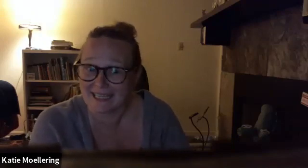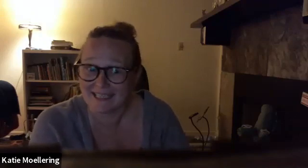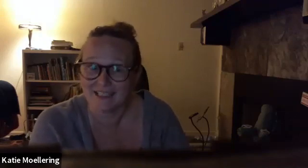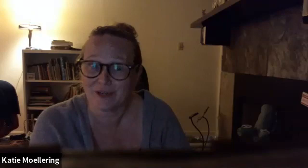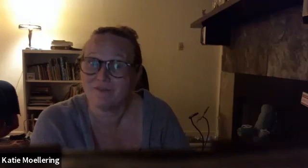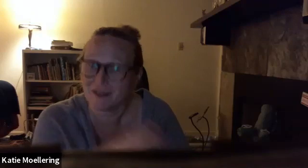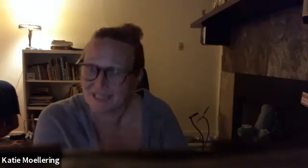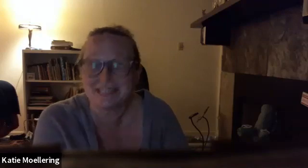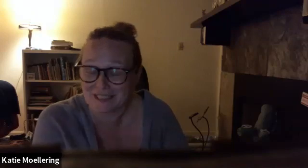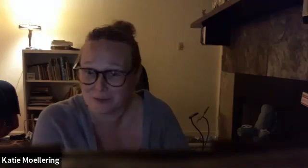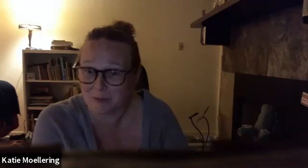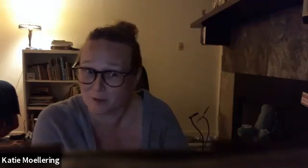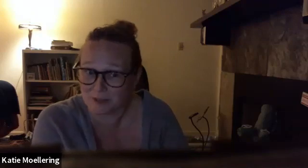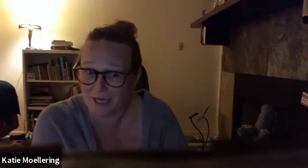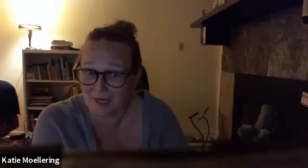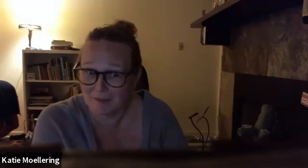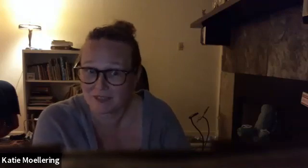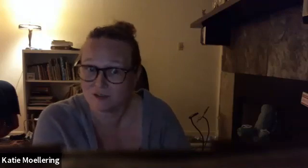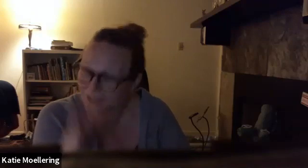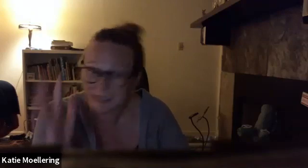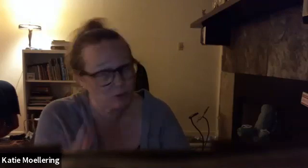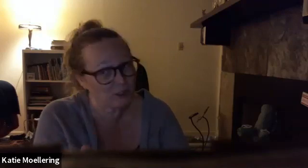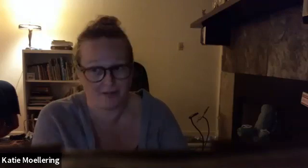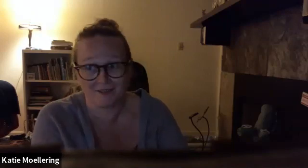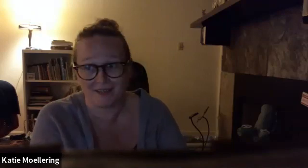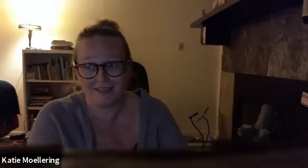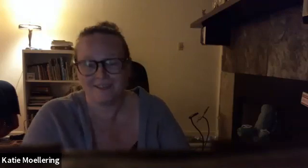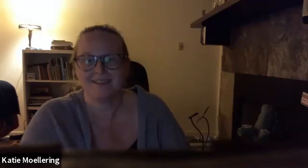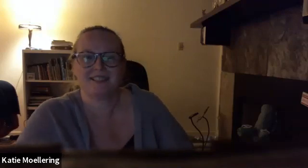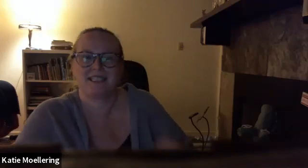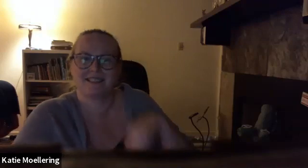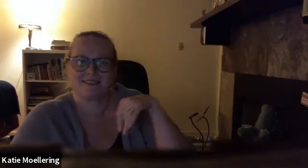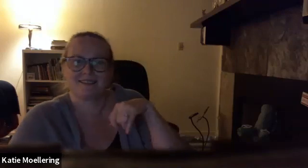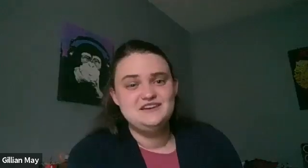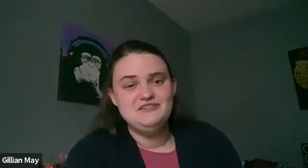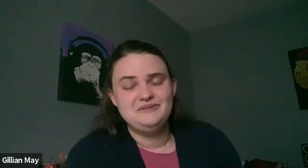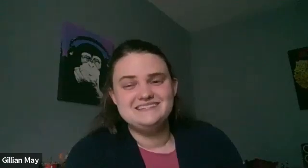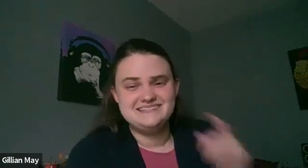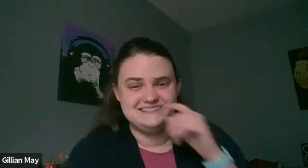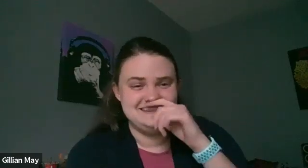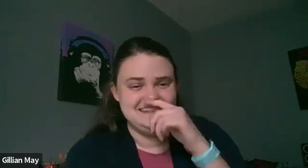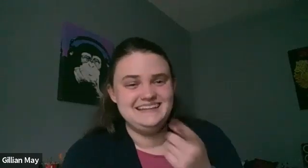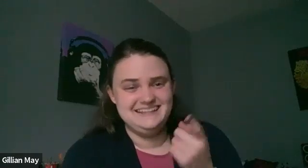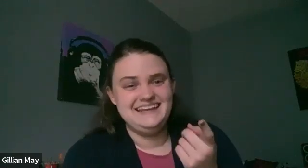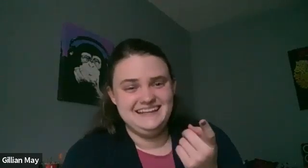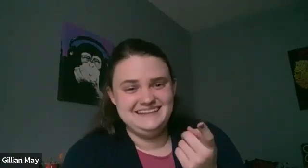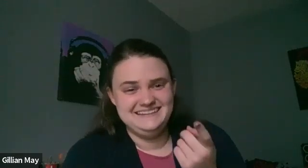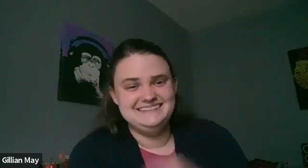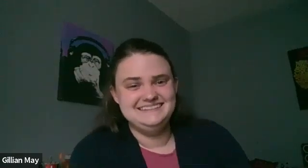and so I could very easily do it multiple times just because I'm really hungry. Like, yes. I feel like that's like somebody laid a